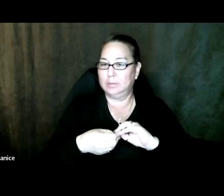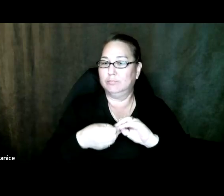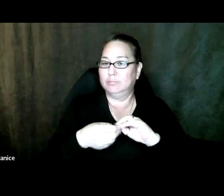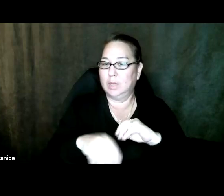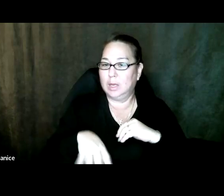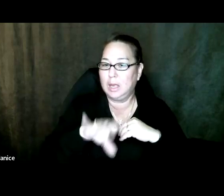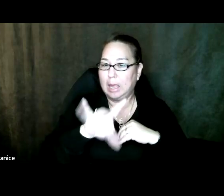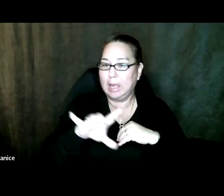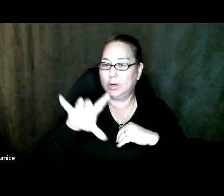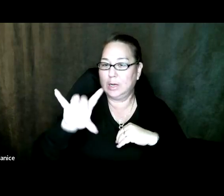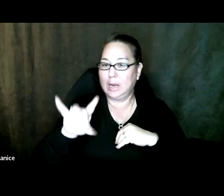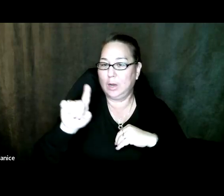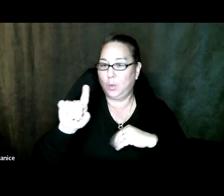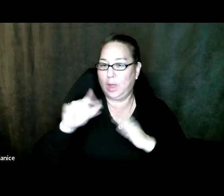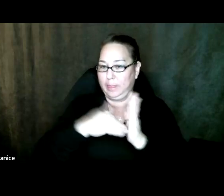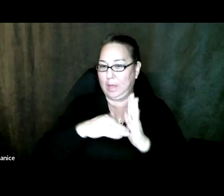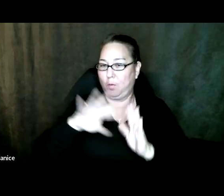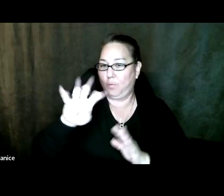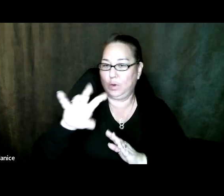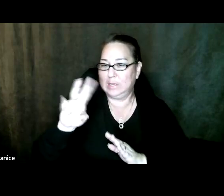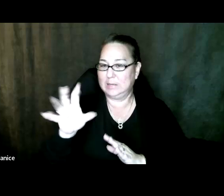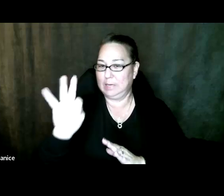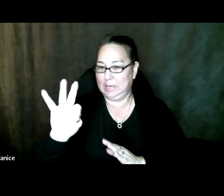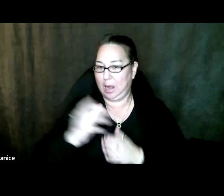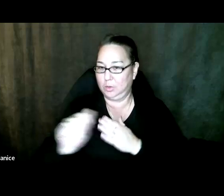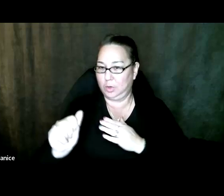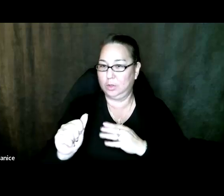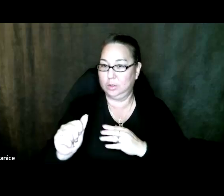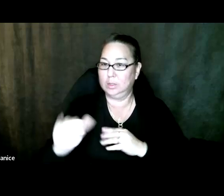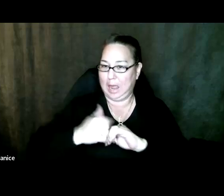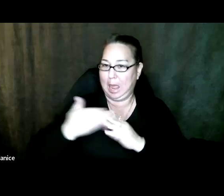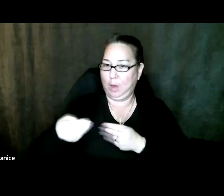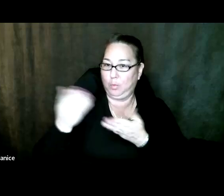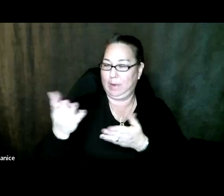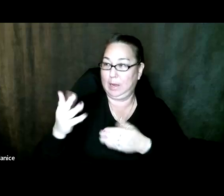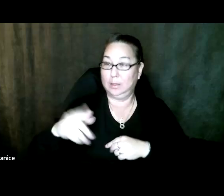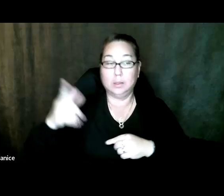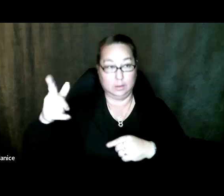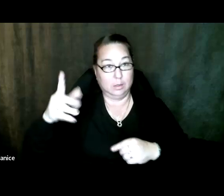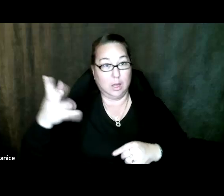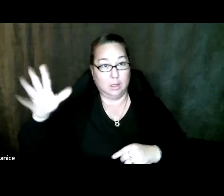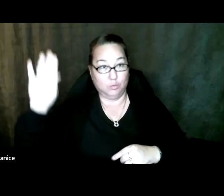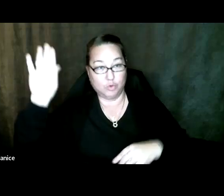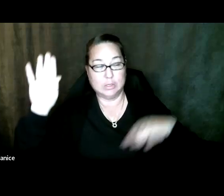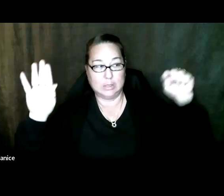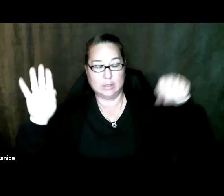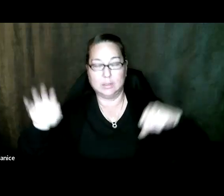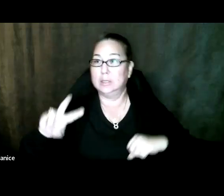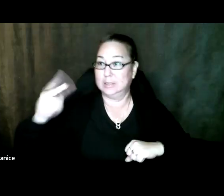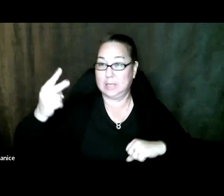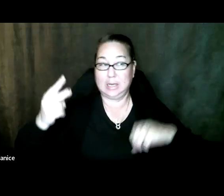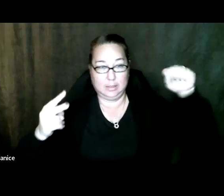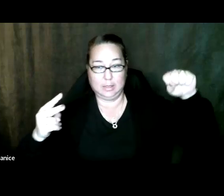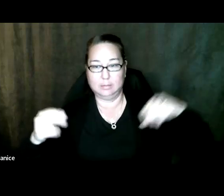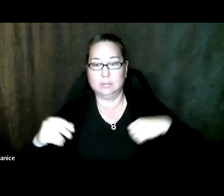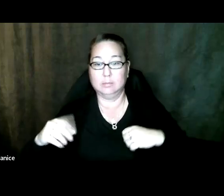$881,479 to support the cost of the agreements as presented. Is there a motion? So moved. Thank you. Is there a second? Second. Thank you.